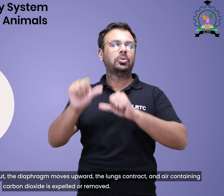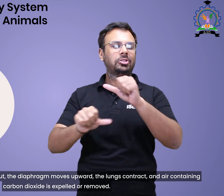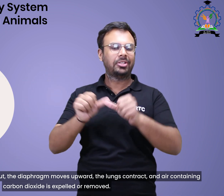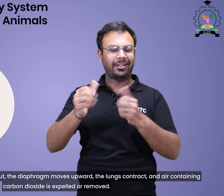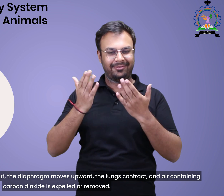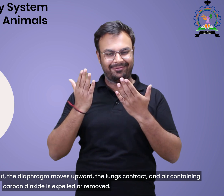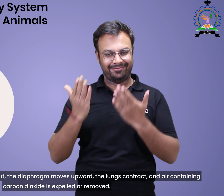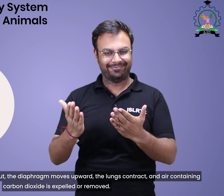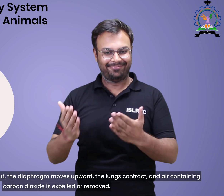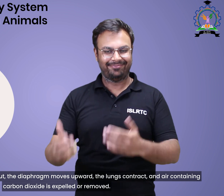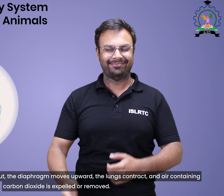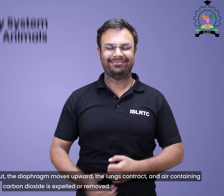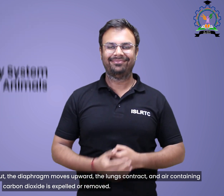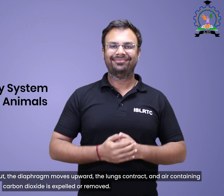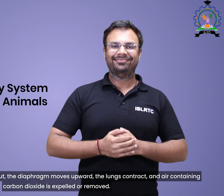is expelled or removed.